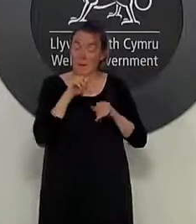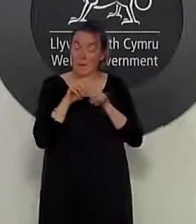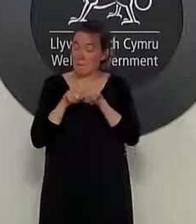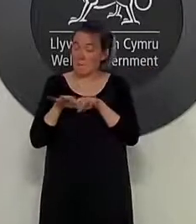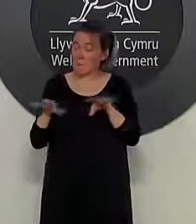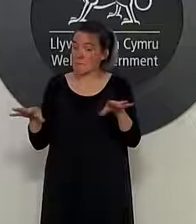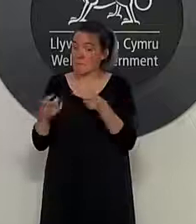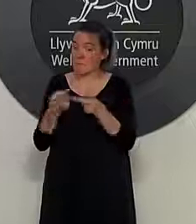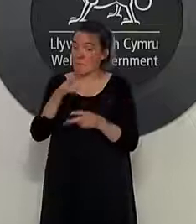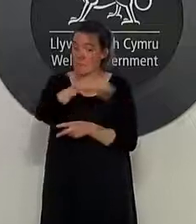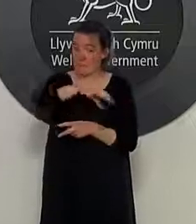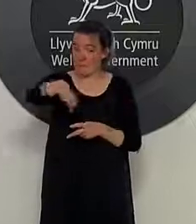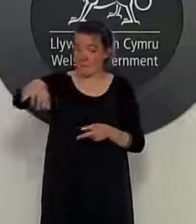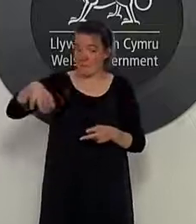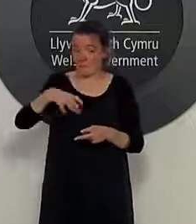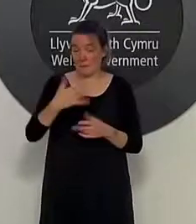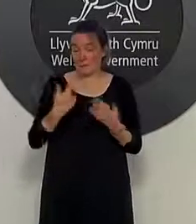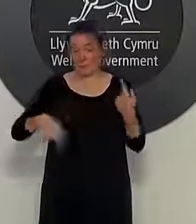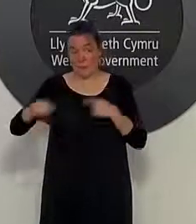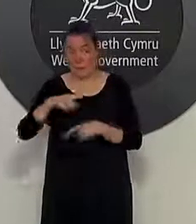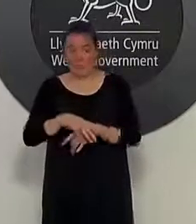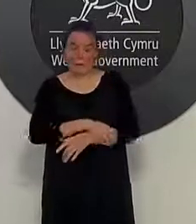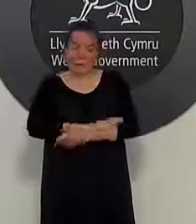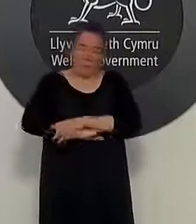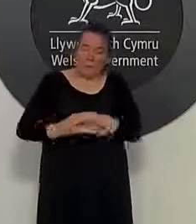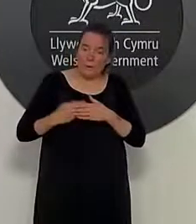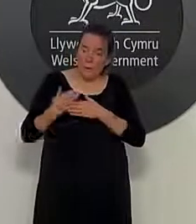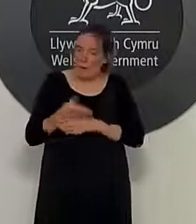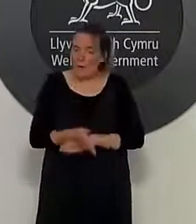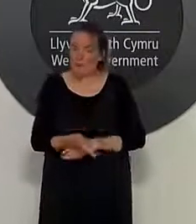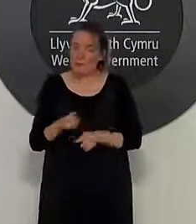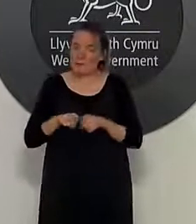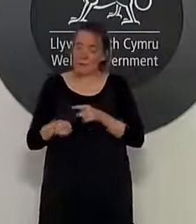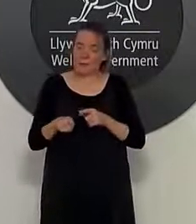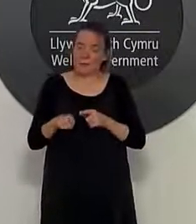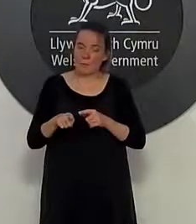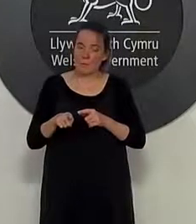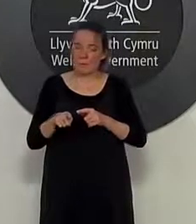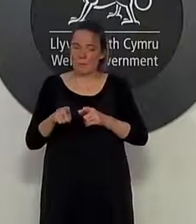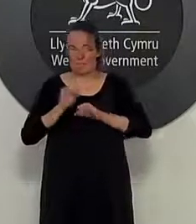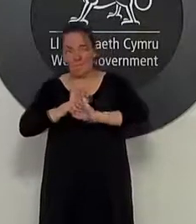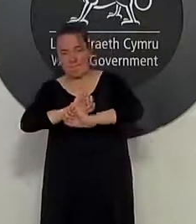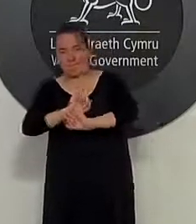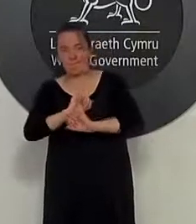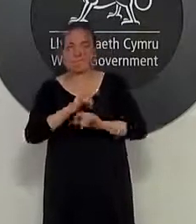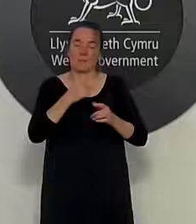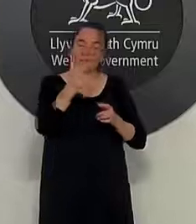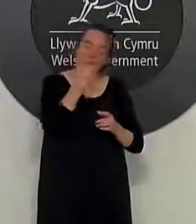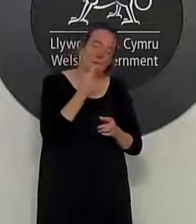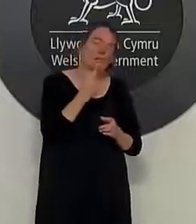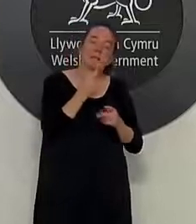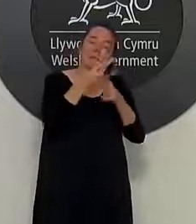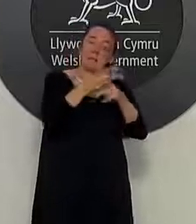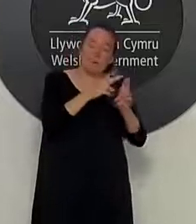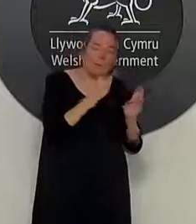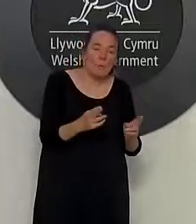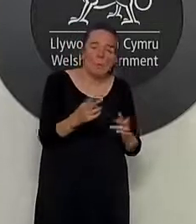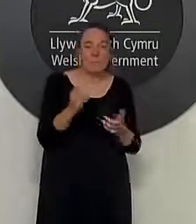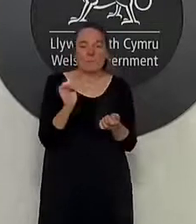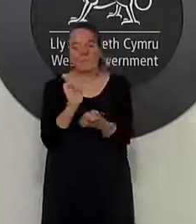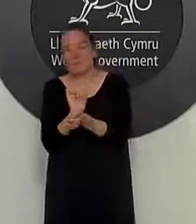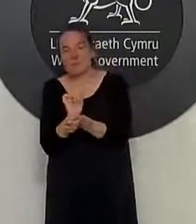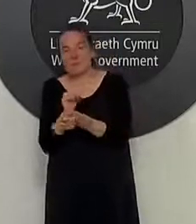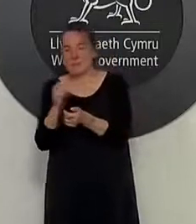places where we work so hard to try to keep it at bay, whether that's care homes or hospitals or prisons or any other closed